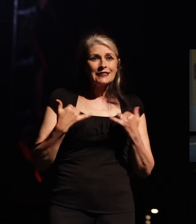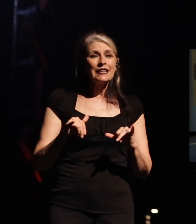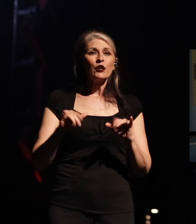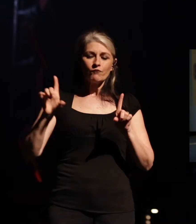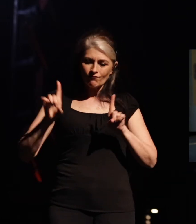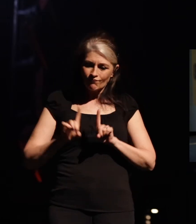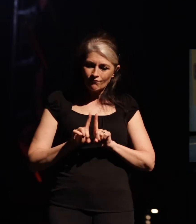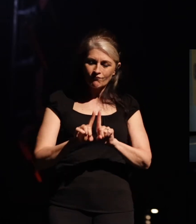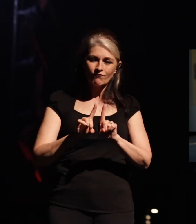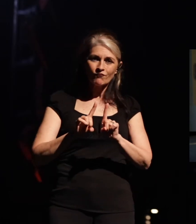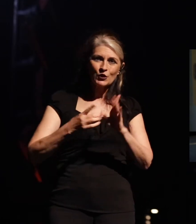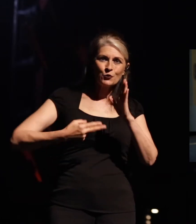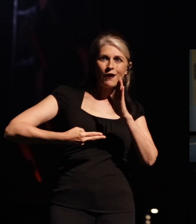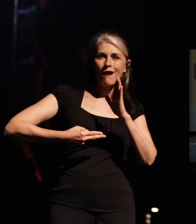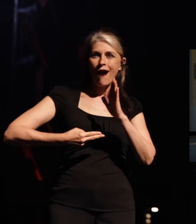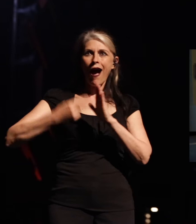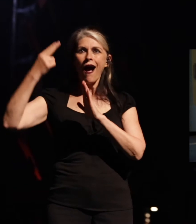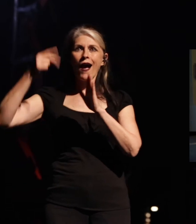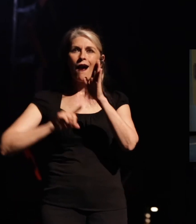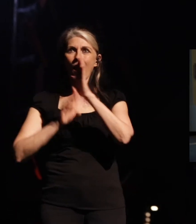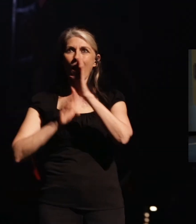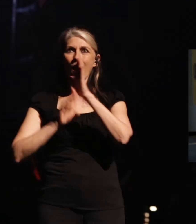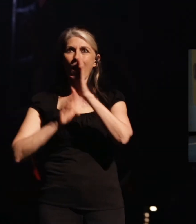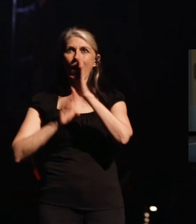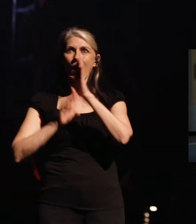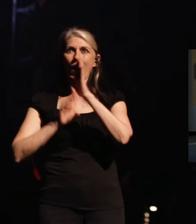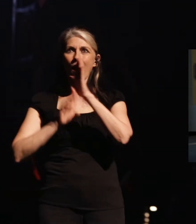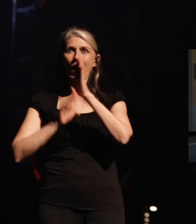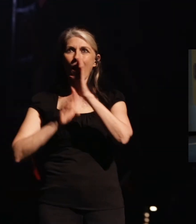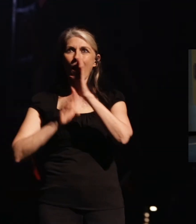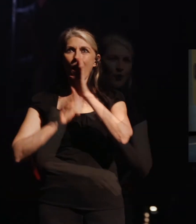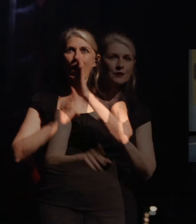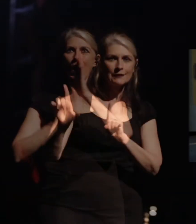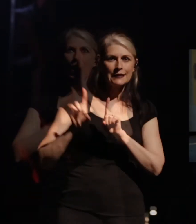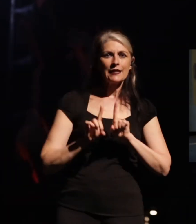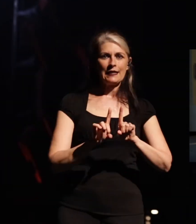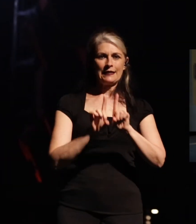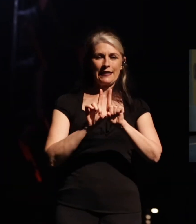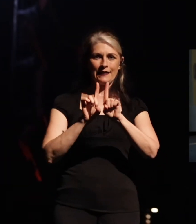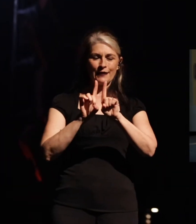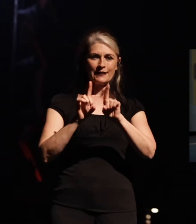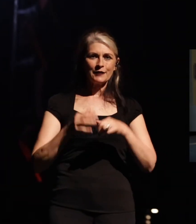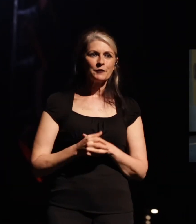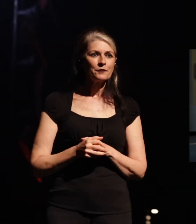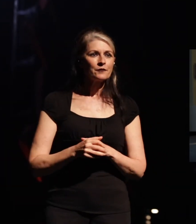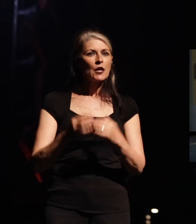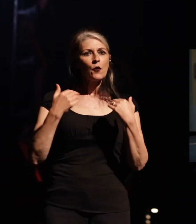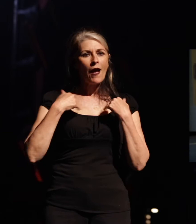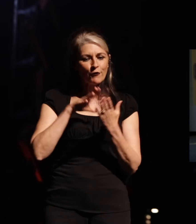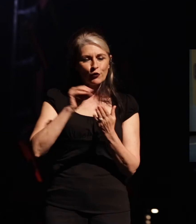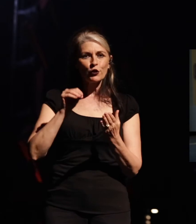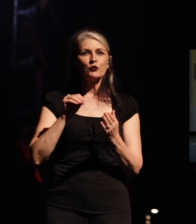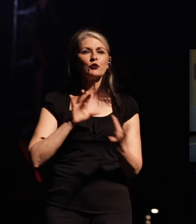the highs and through the lows. And we just have to learn to reach out